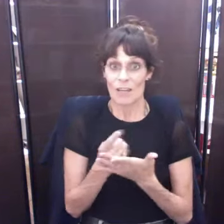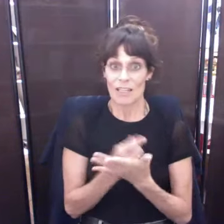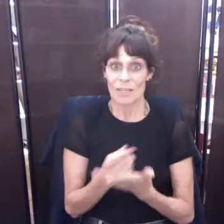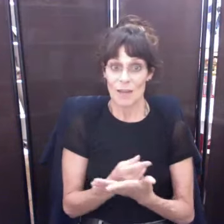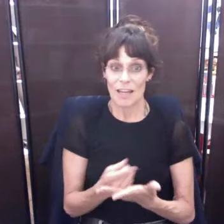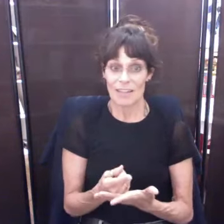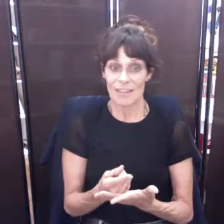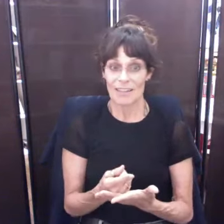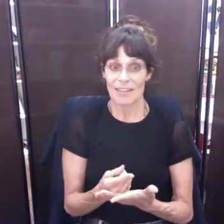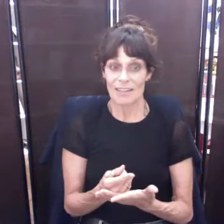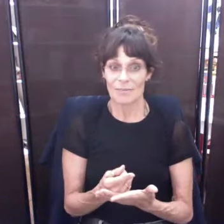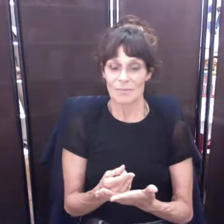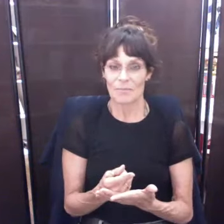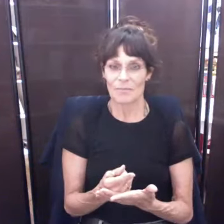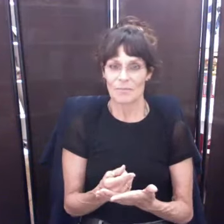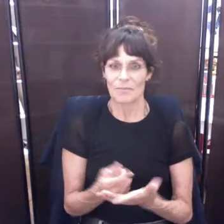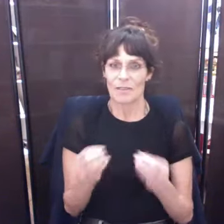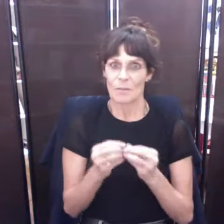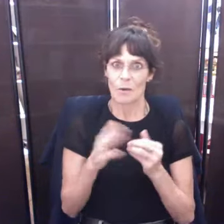a little bit more than weekly lately. And